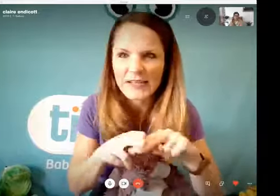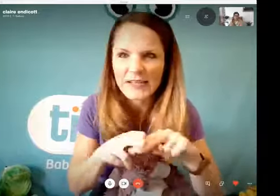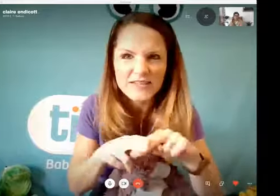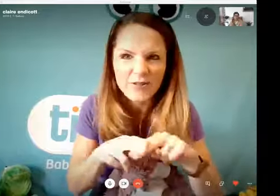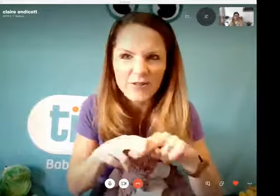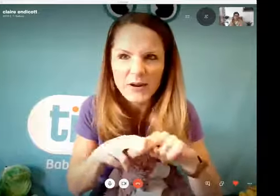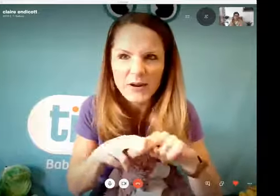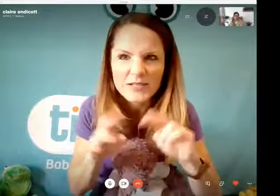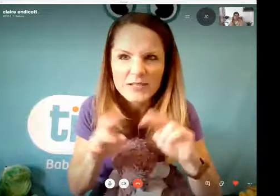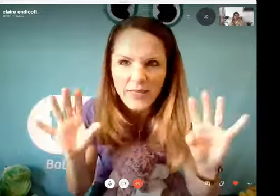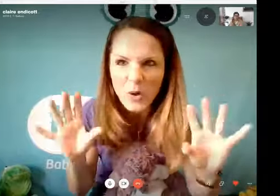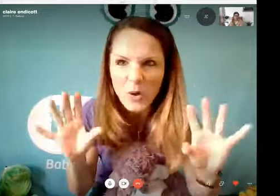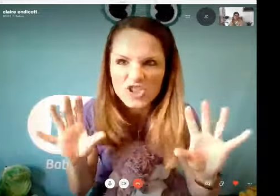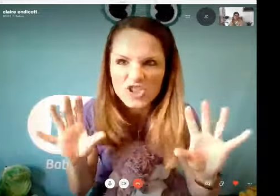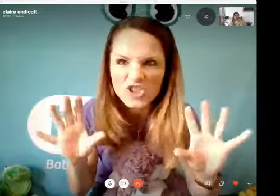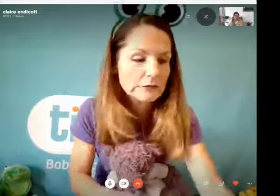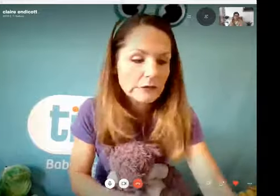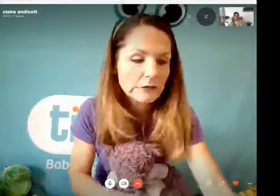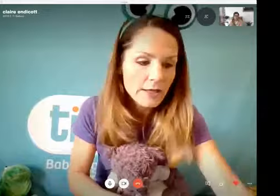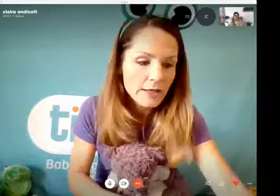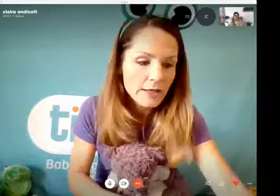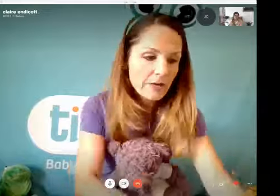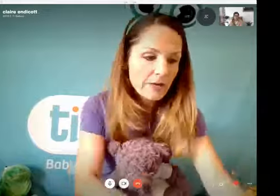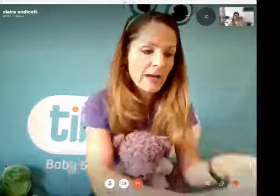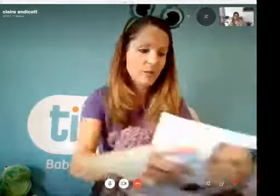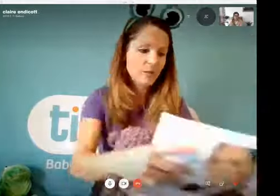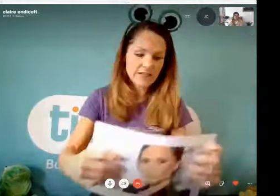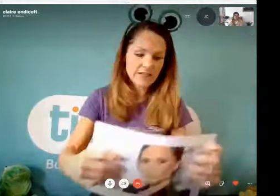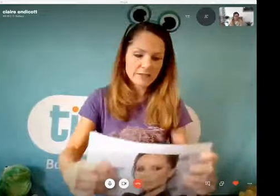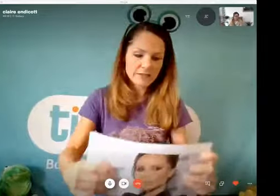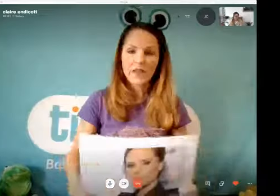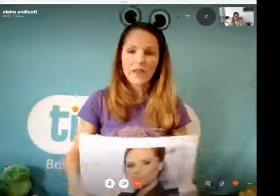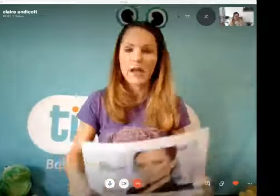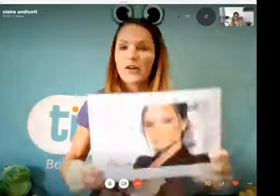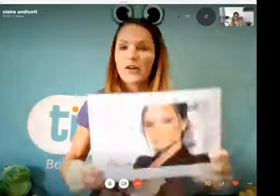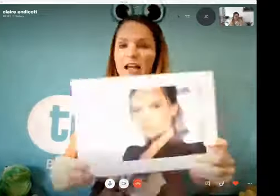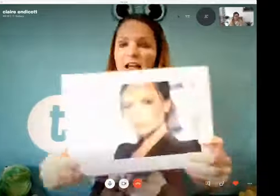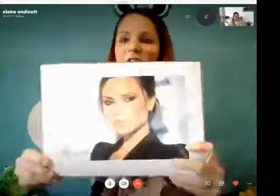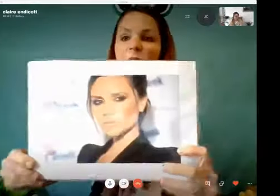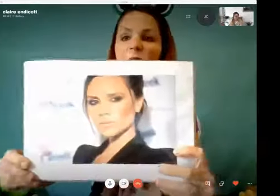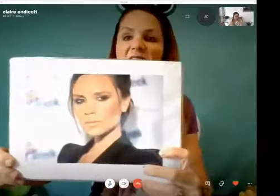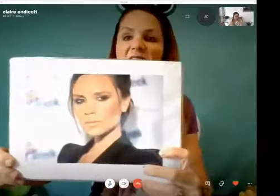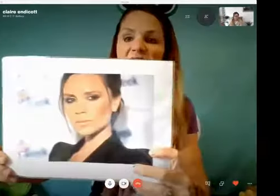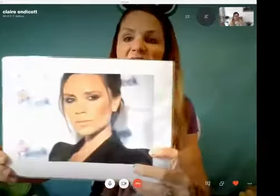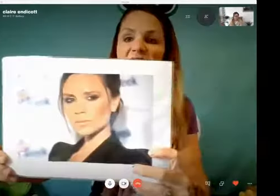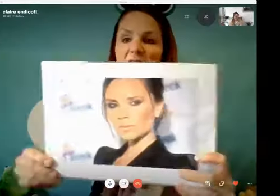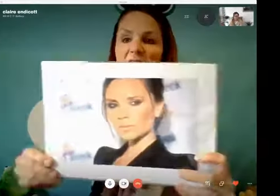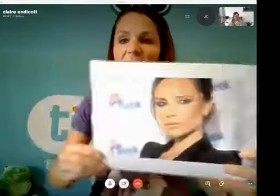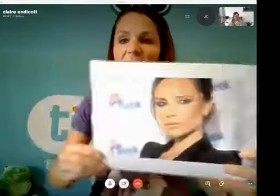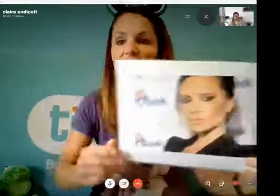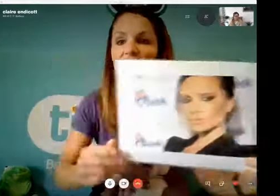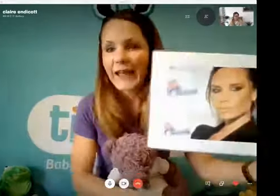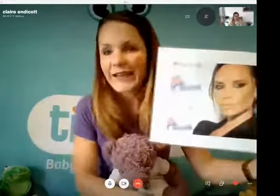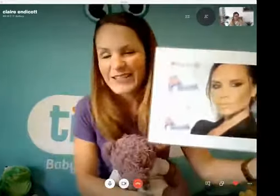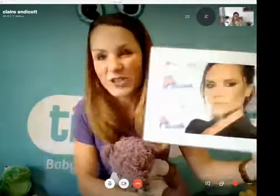around. Might get in trouble for this one. Okay, so who's this? It's Victoria Beckham,